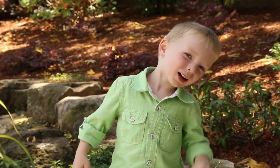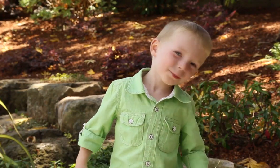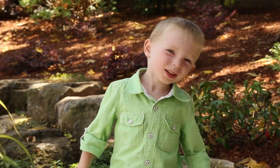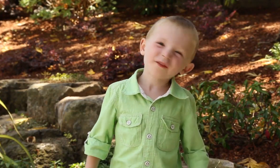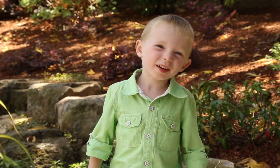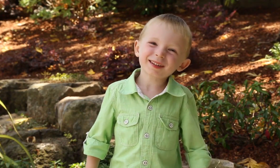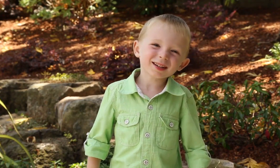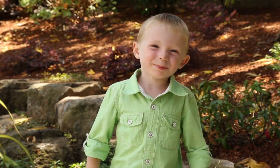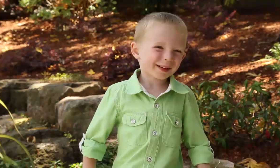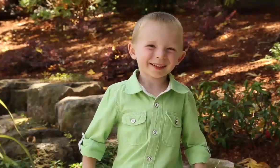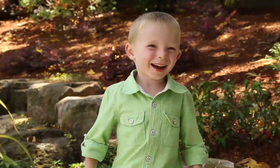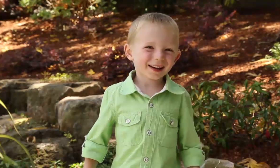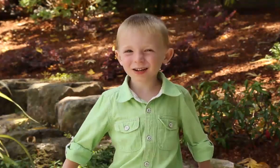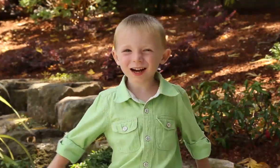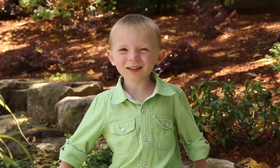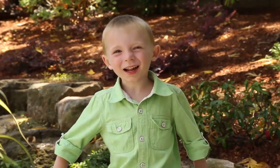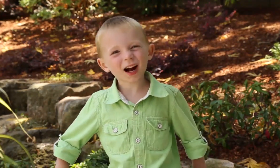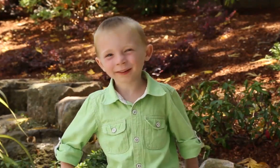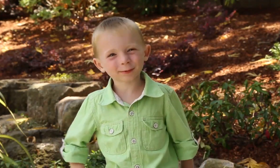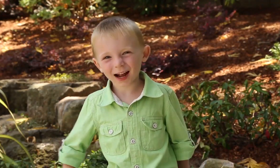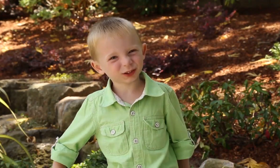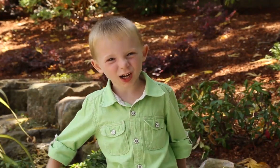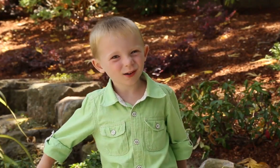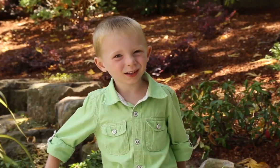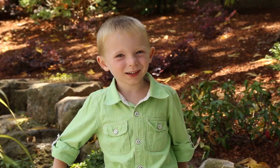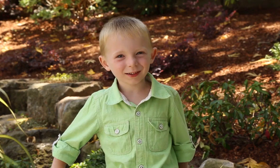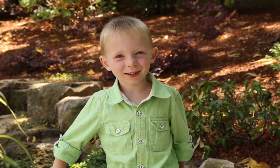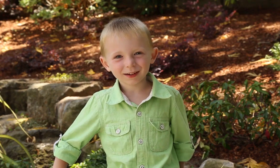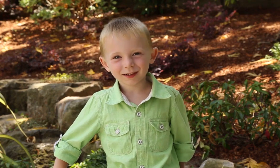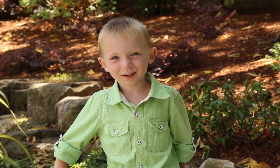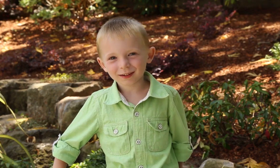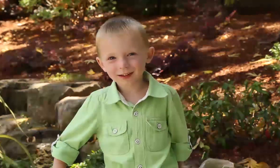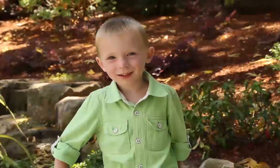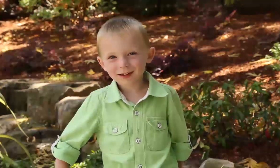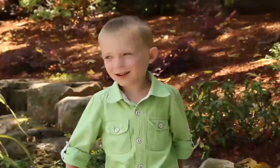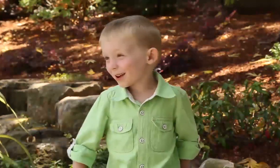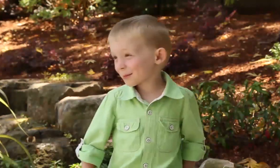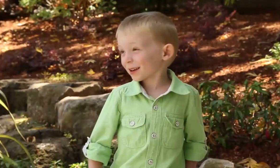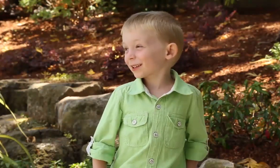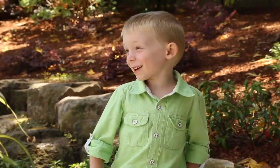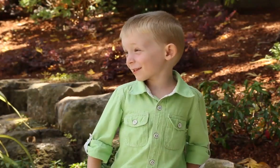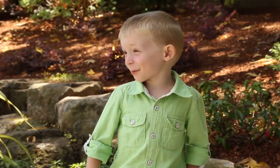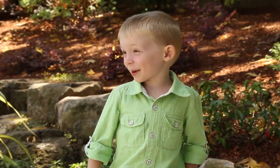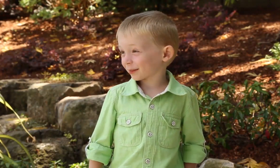kind, but not vanilla spicy. And or I don't like hot sriracha. Oh, I love hot sriracha! And my dad loves hot sriracha.